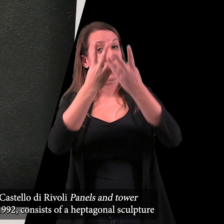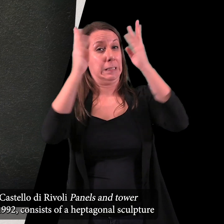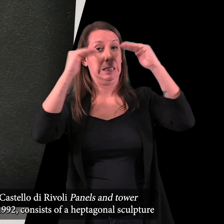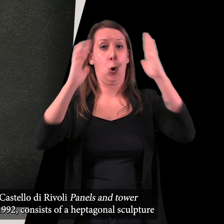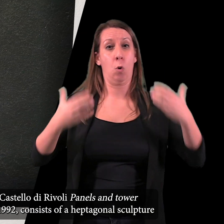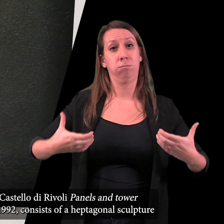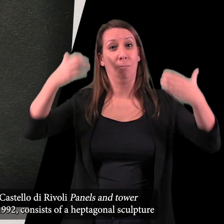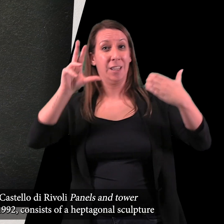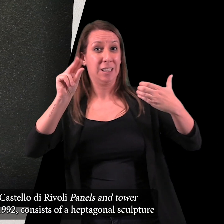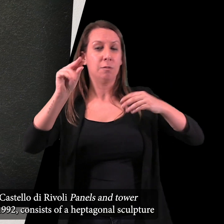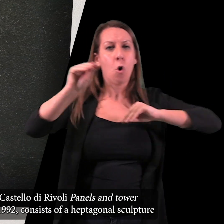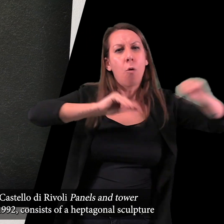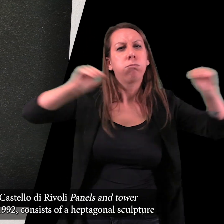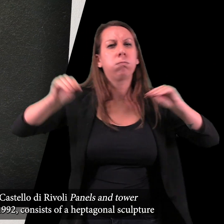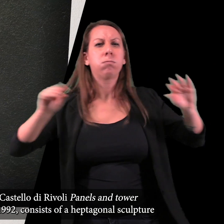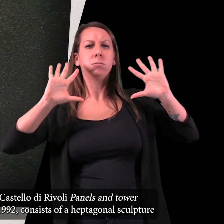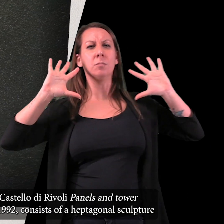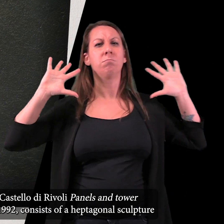especially wall drawings.